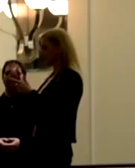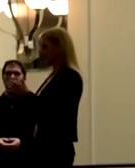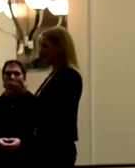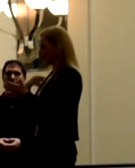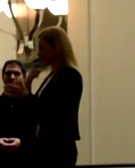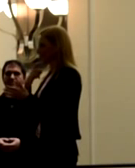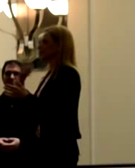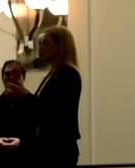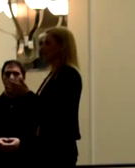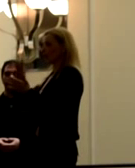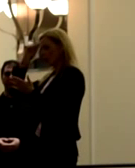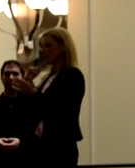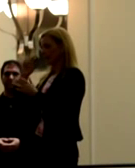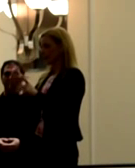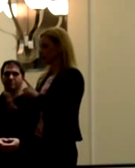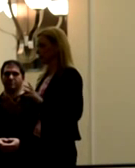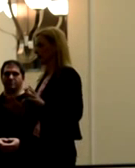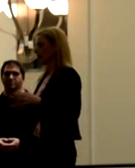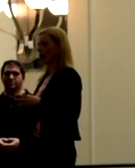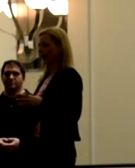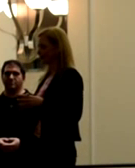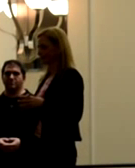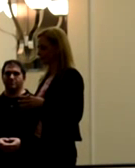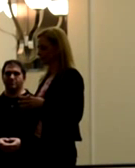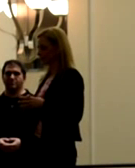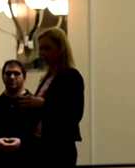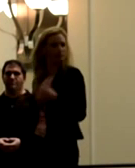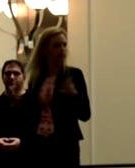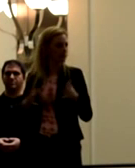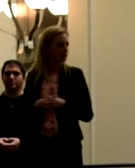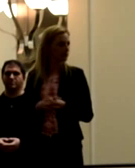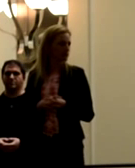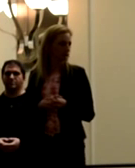And to learn the language, as I said, you need to learn about deaf culture as well.